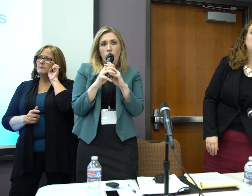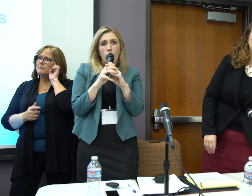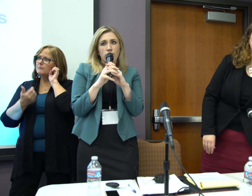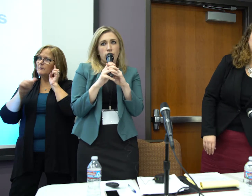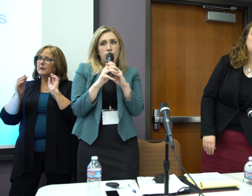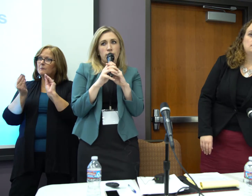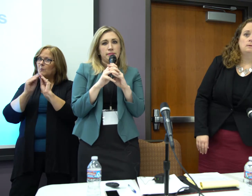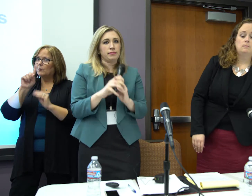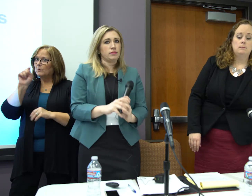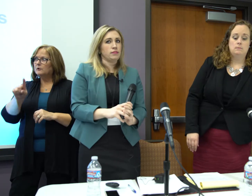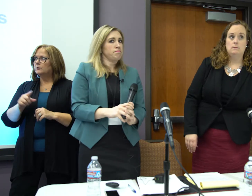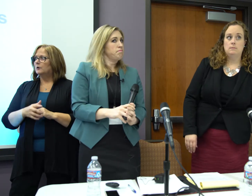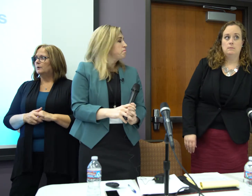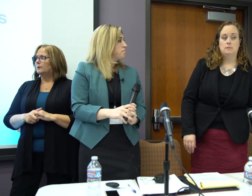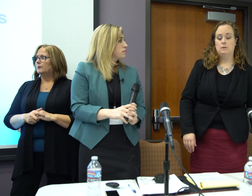Any more questions?